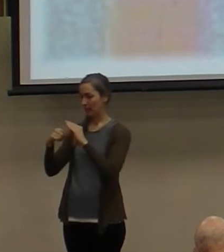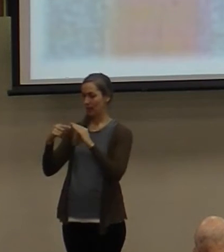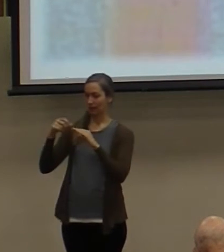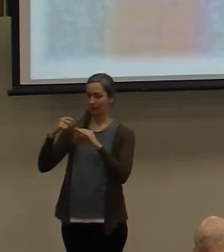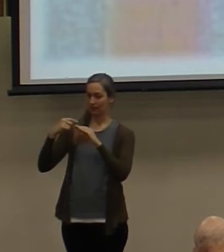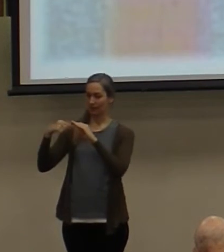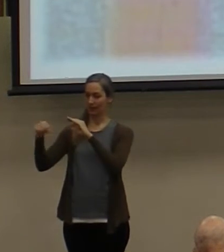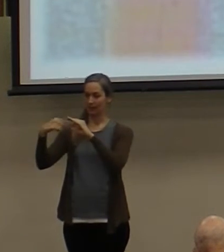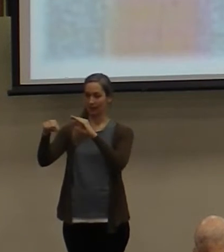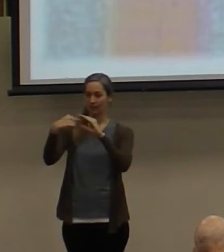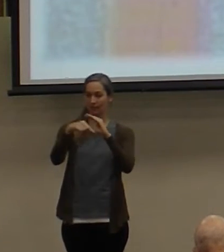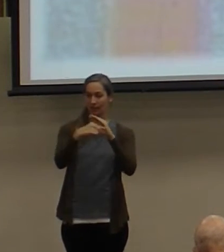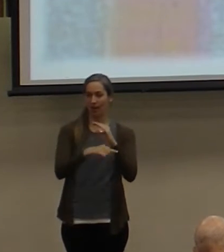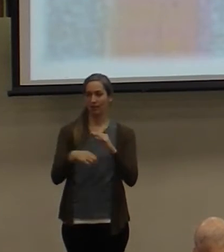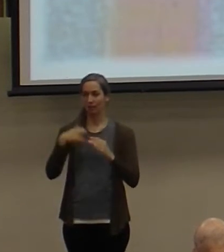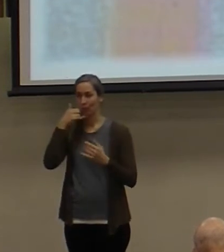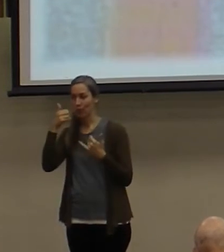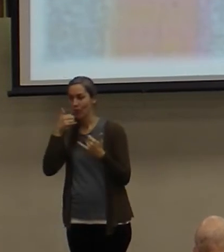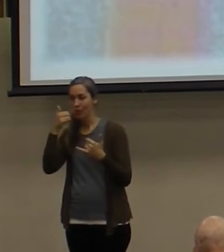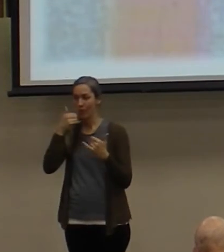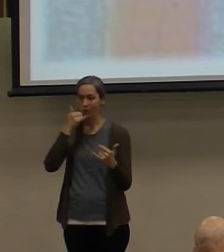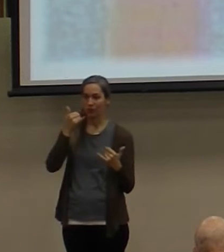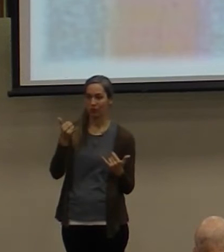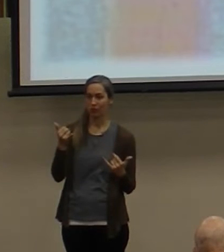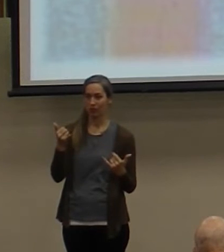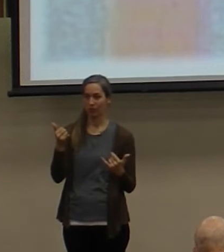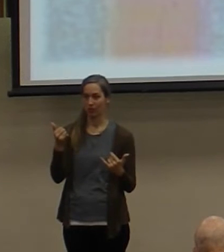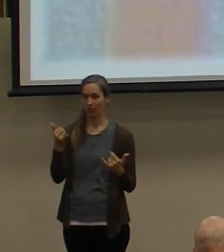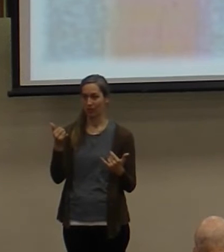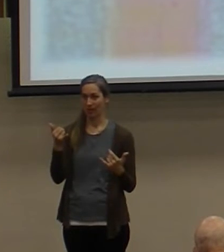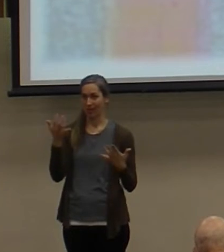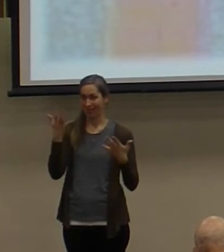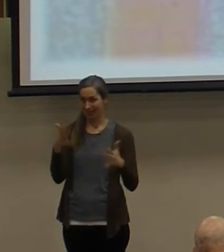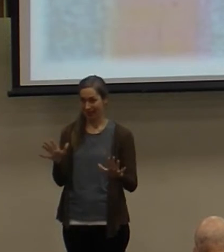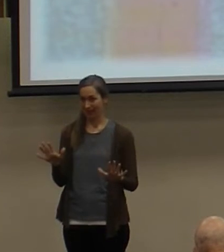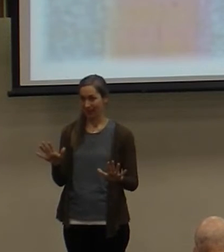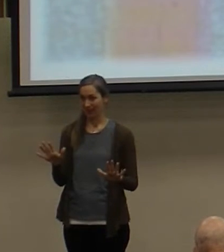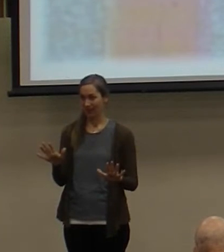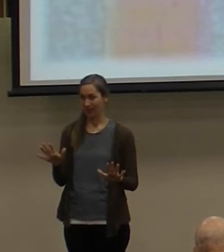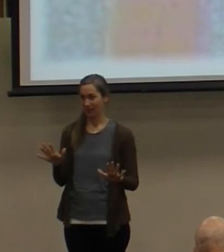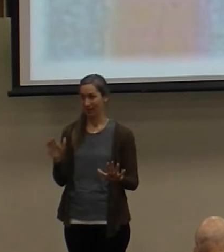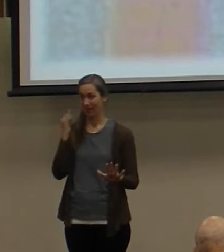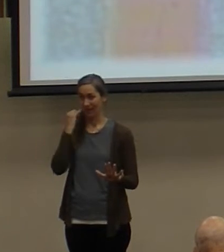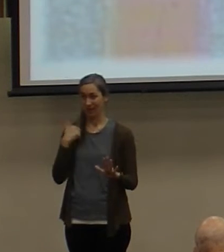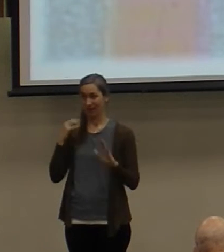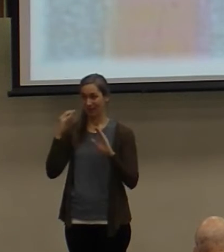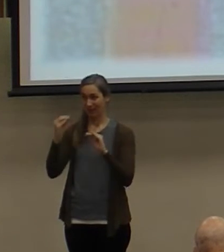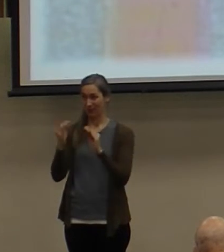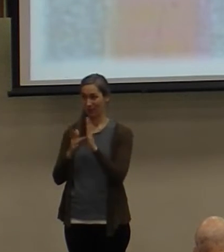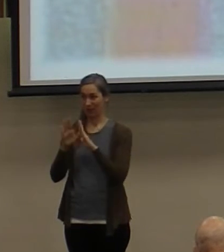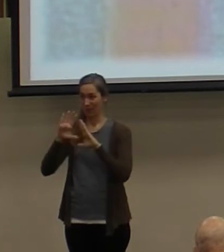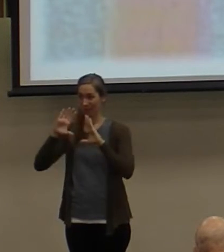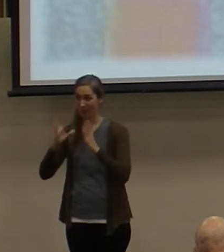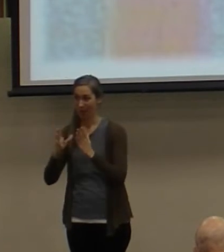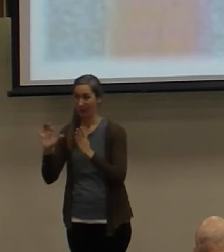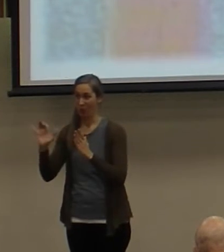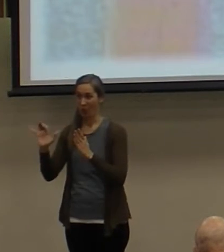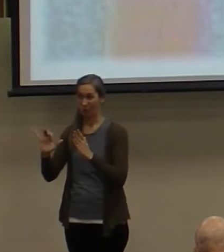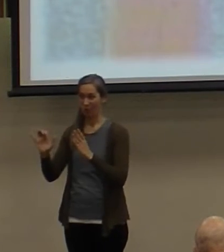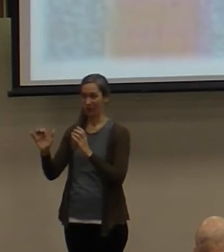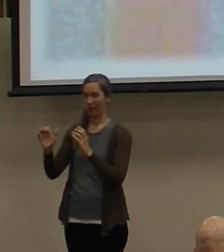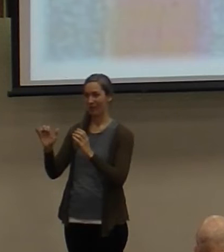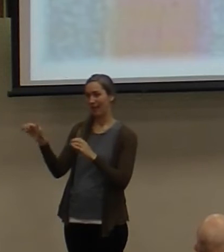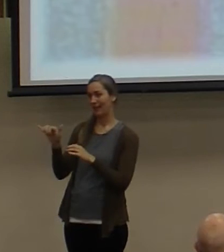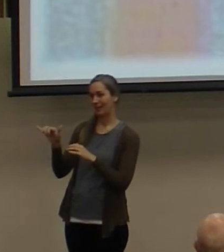phone calls to return, and right, and then if I'm teaching a Bible class on top of that with the